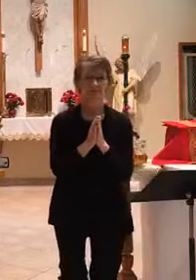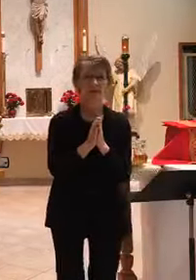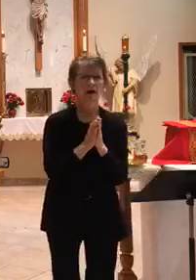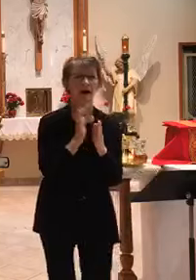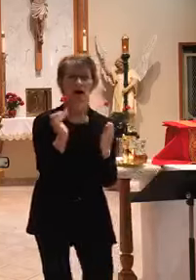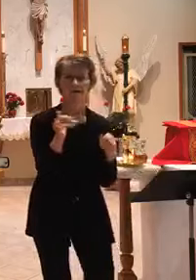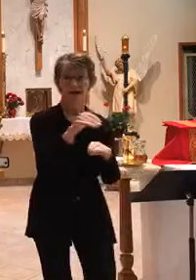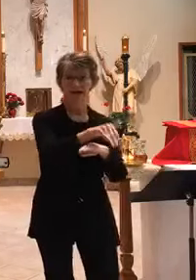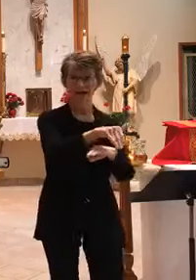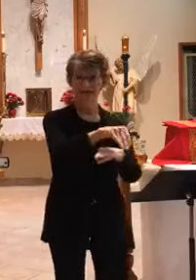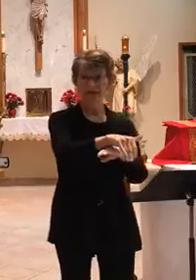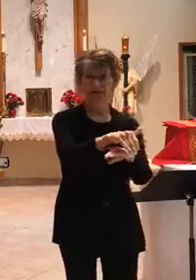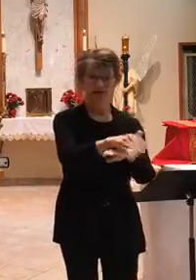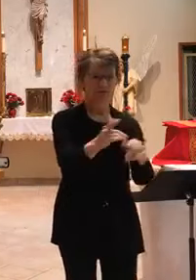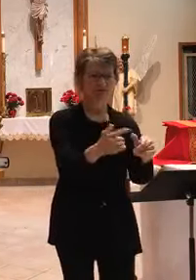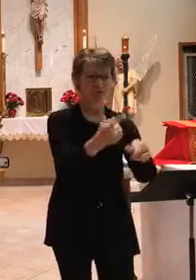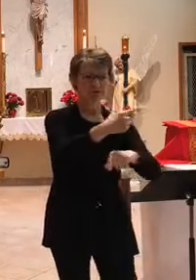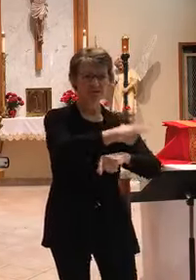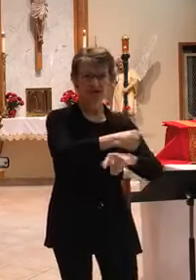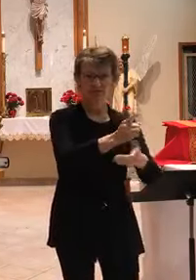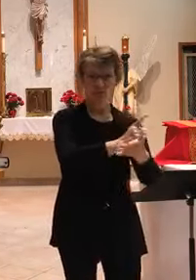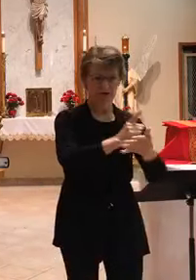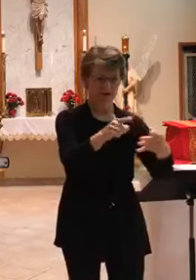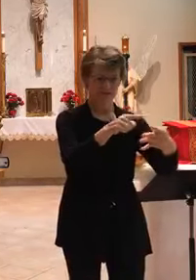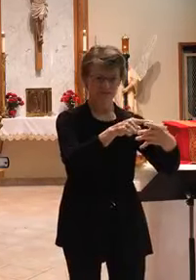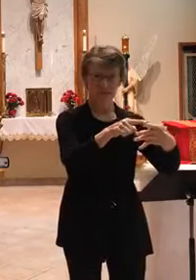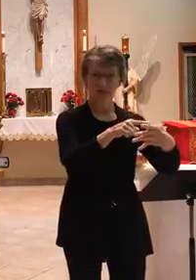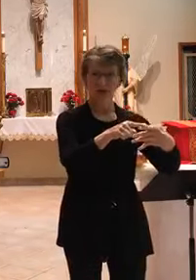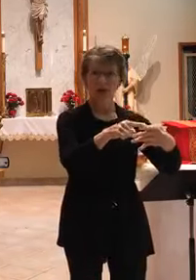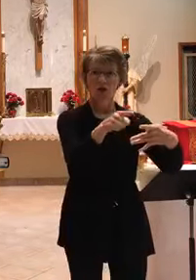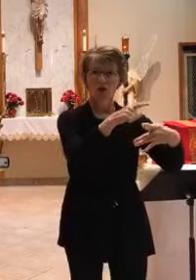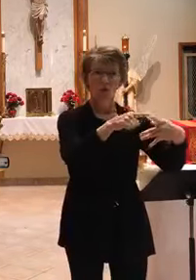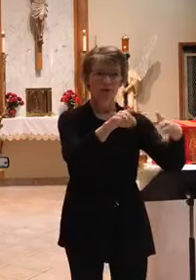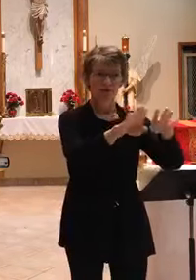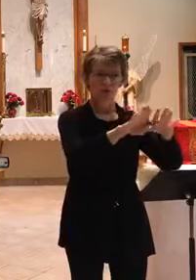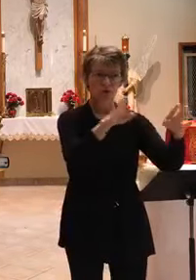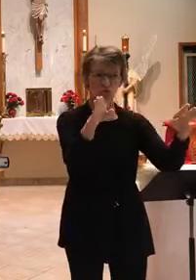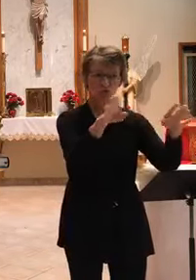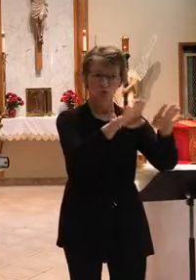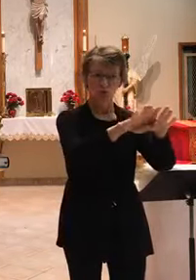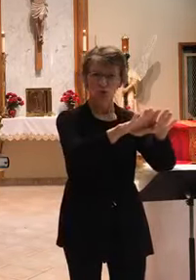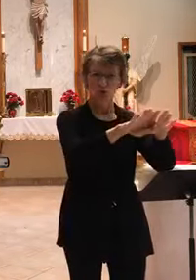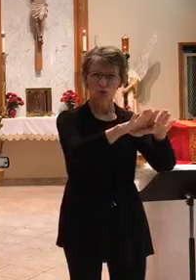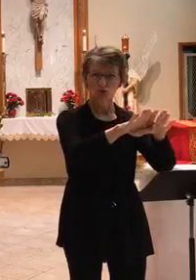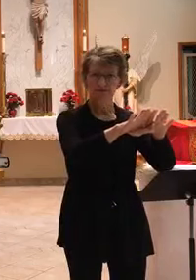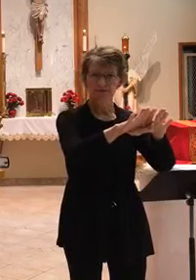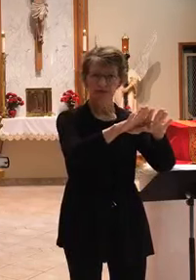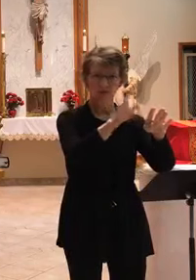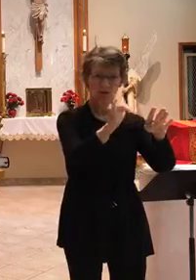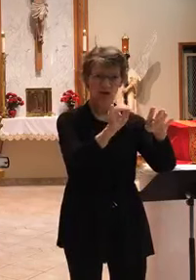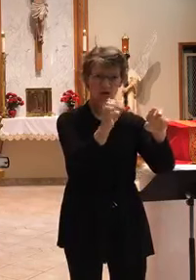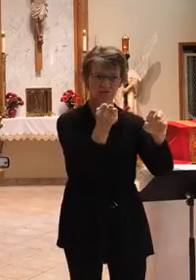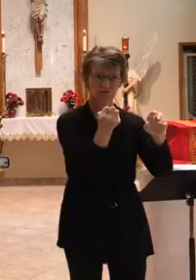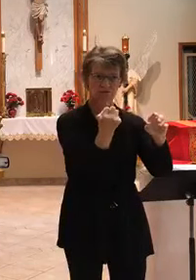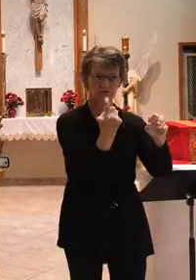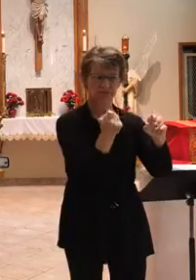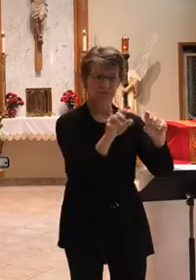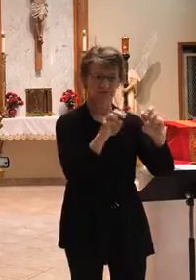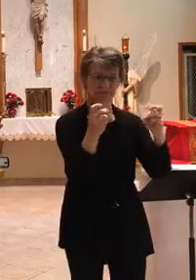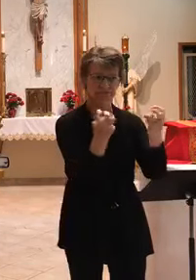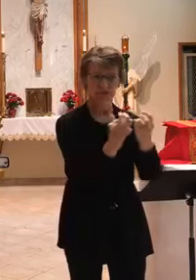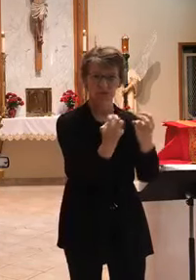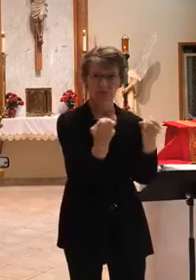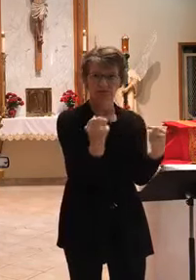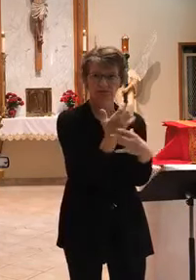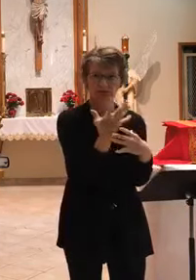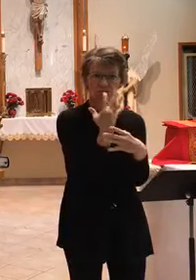On the evening of the first day of the week, when the doors were closed for fear of the Jews,